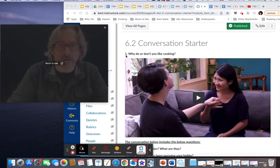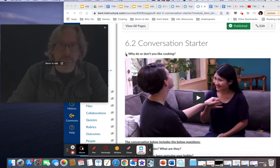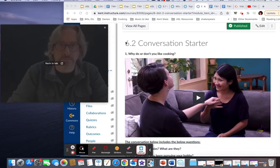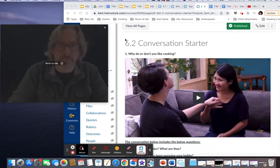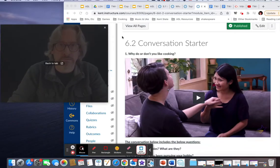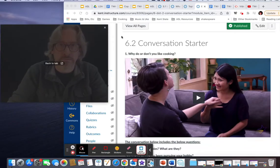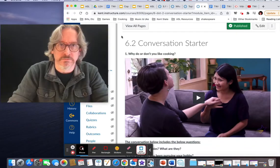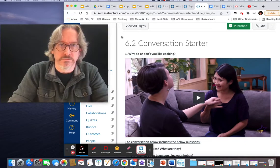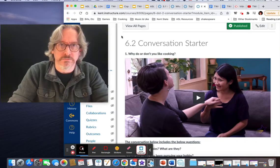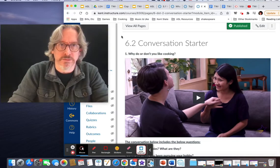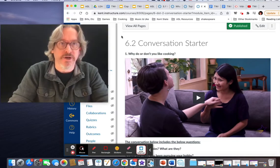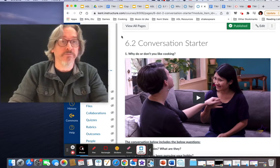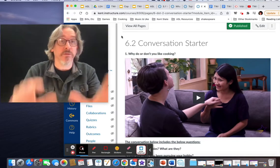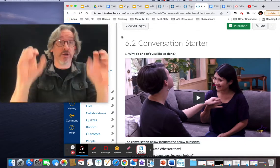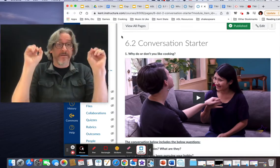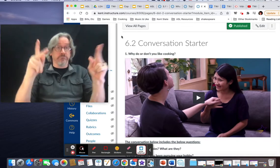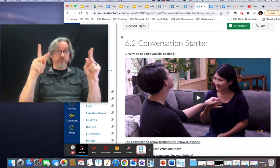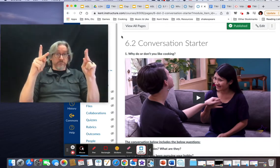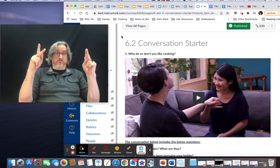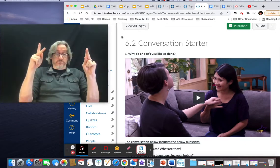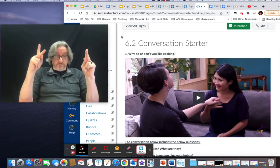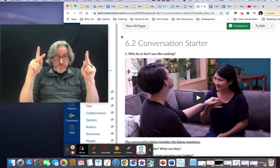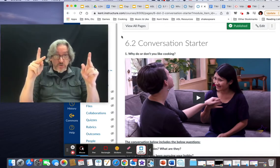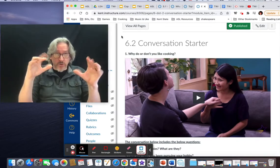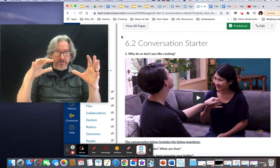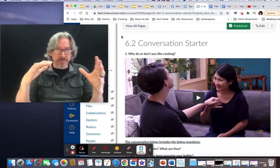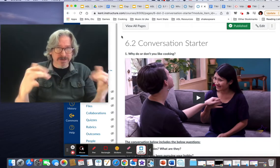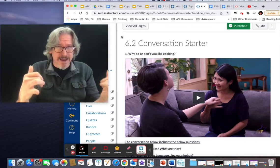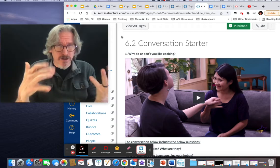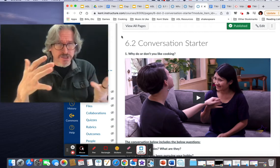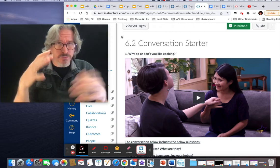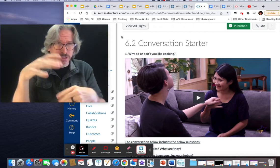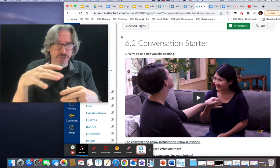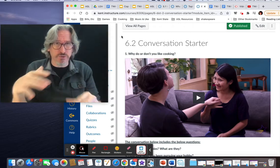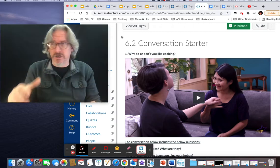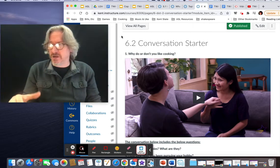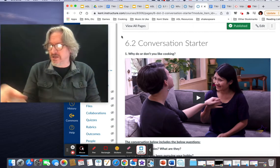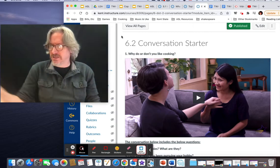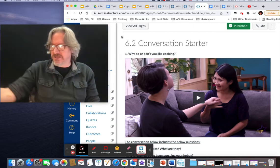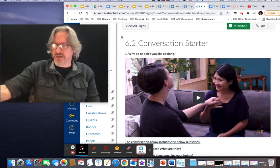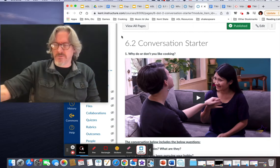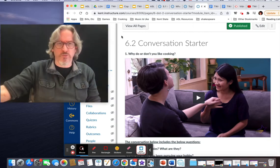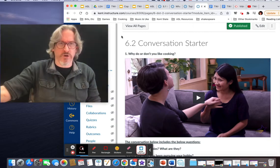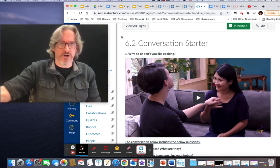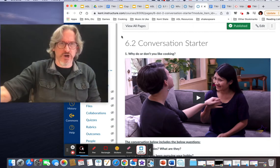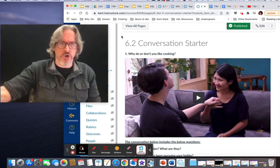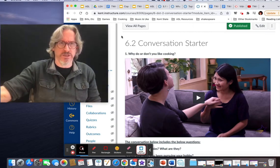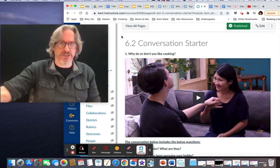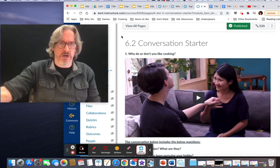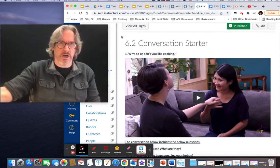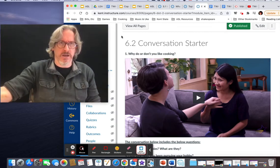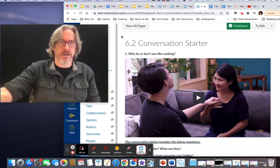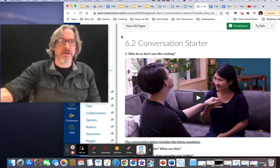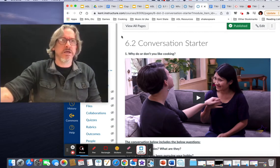Okay, there we go. Okay, so now I just want to do a couple more